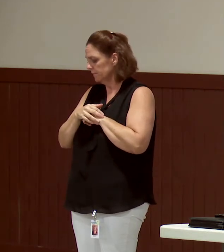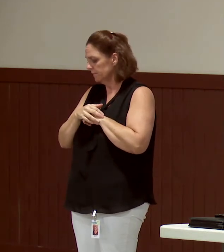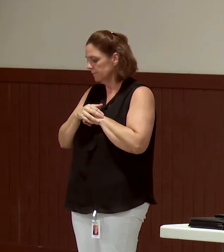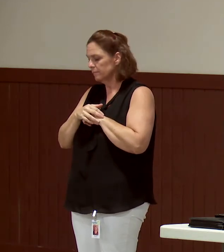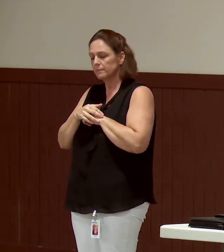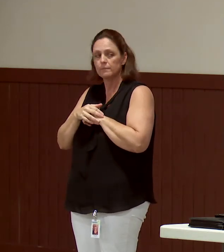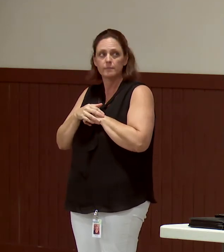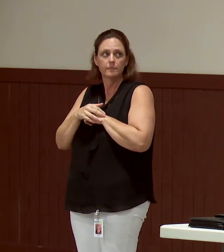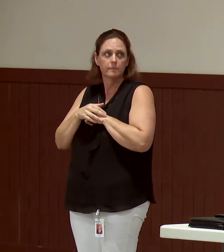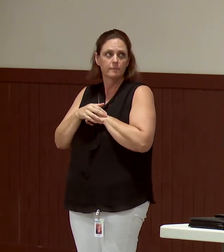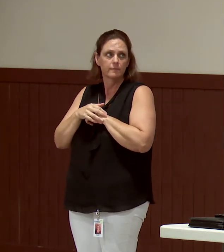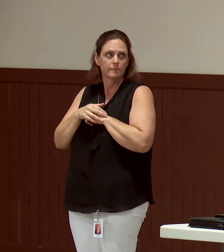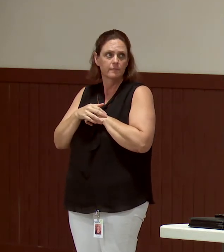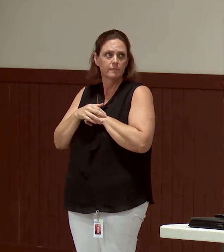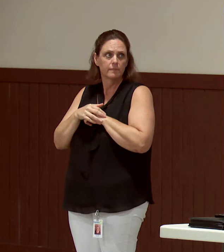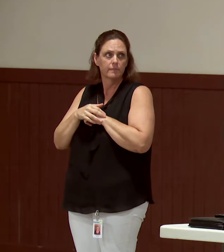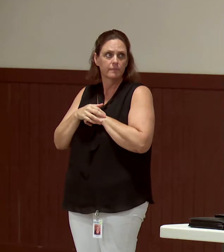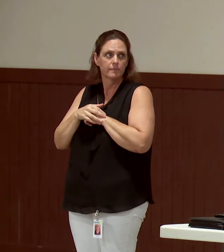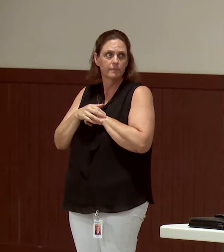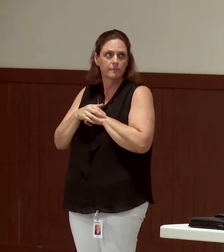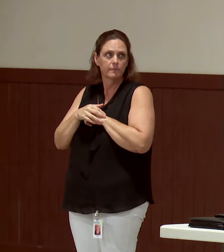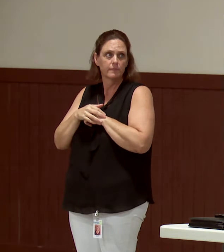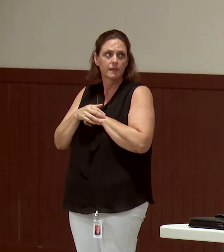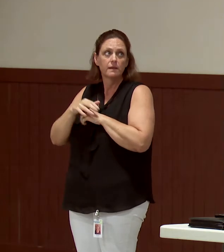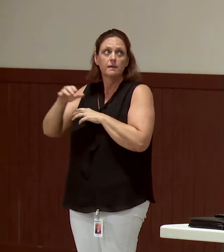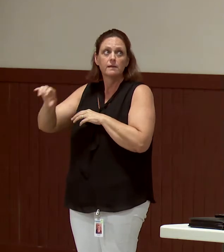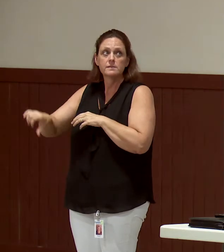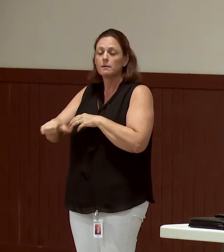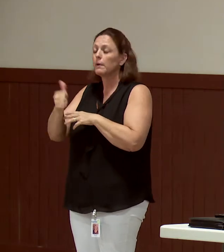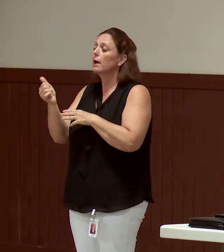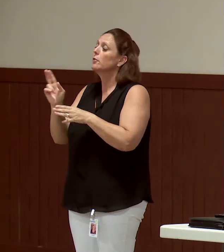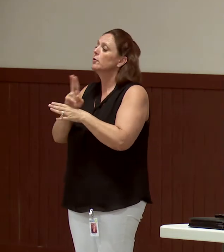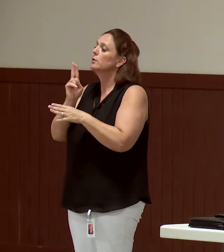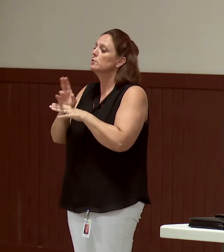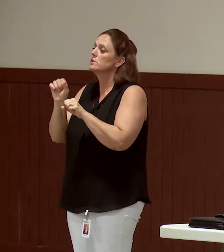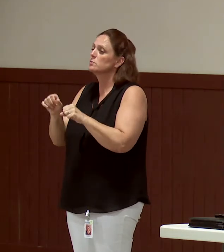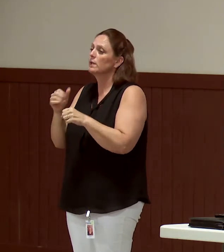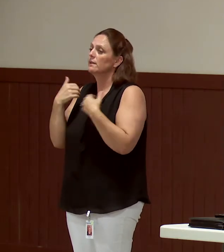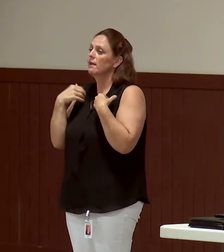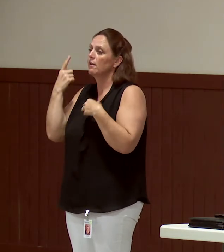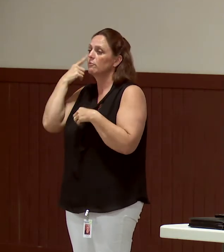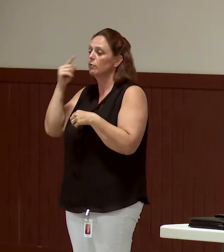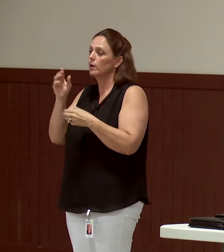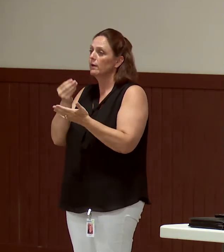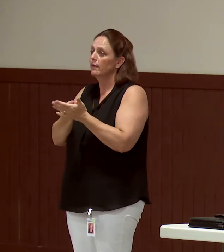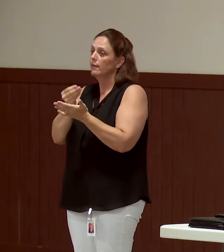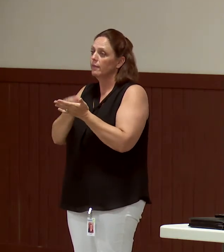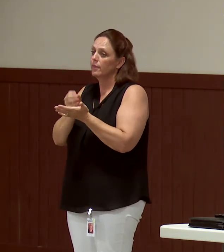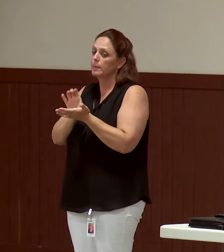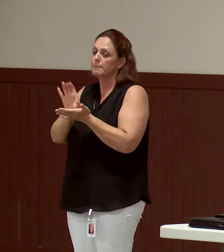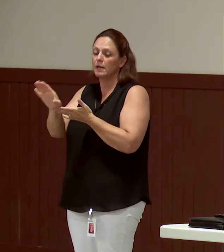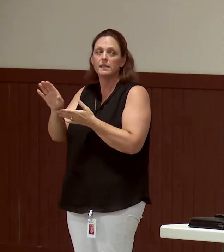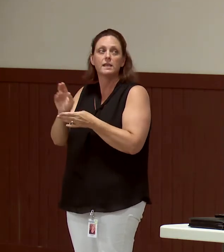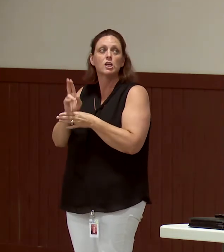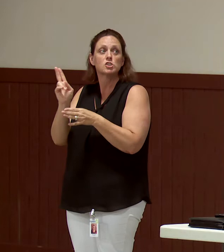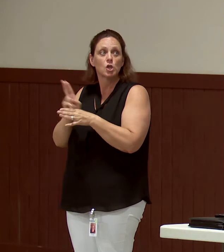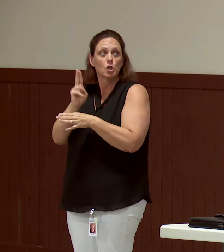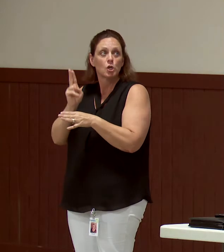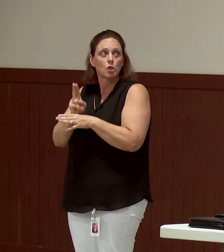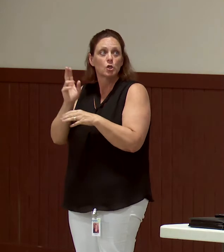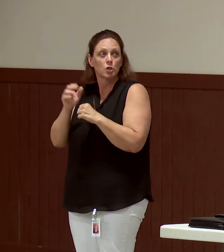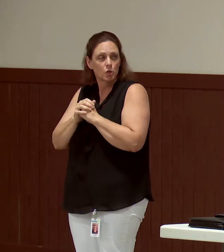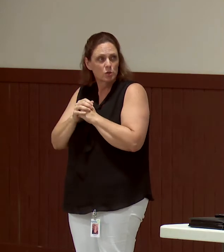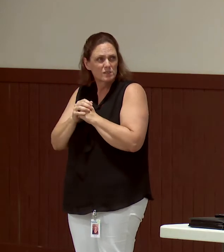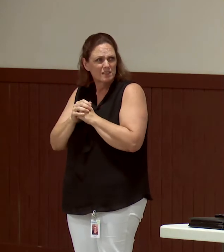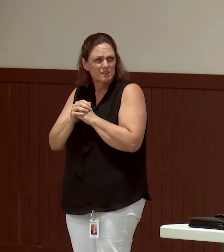infrastructure. So some of the eligible uses are listed here. Uses that fulfill the objectives of the